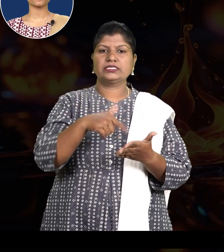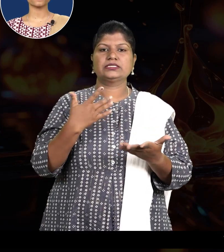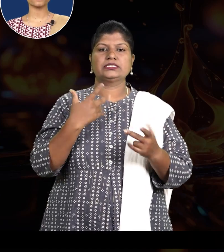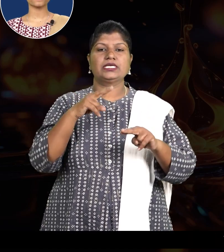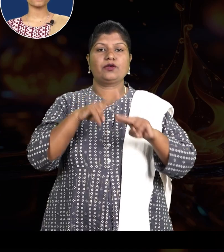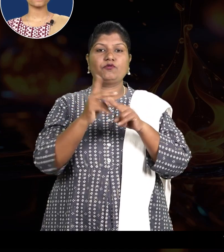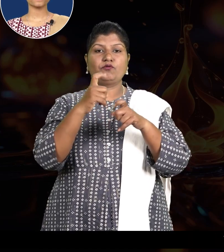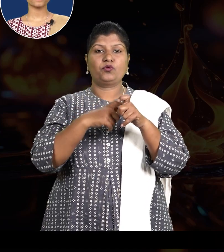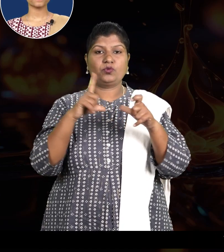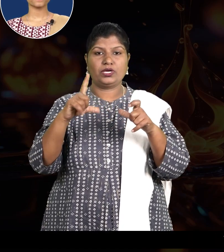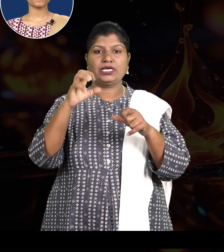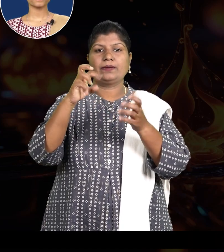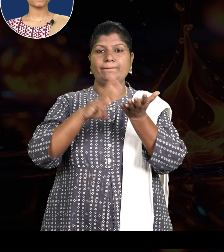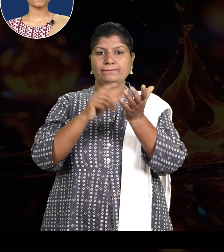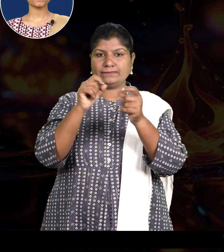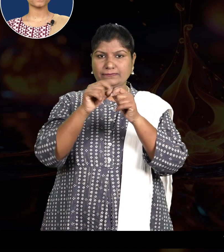place.